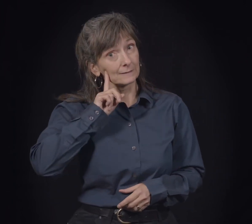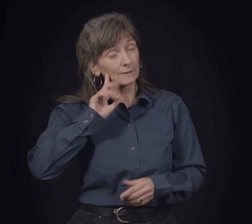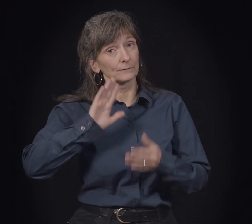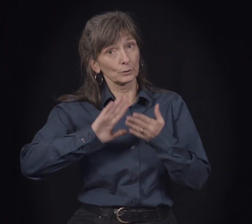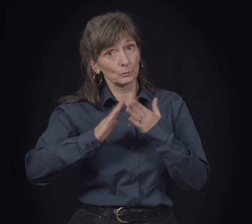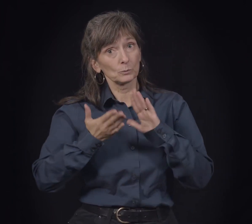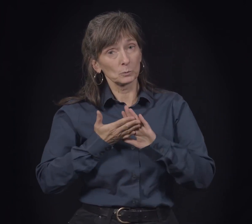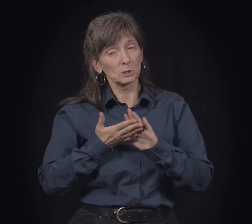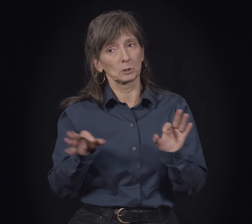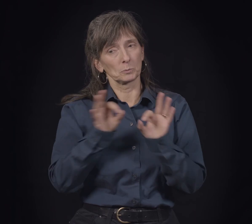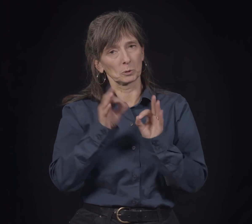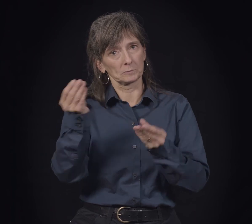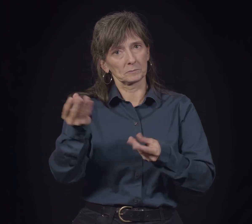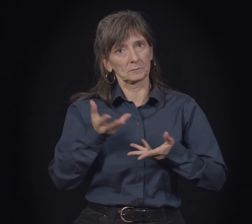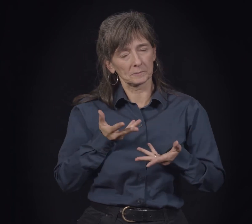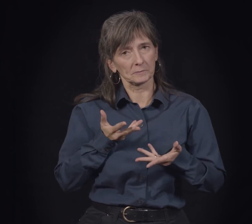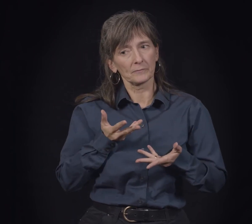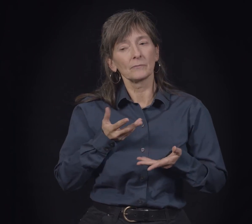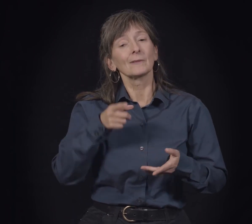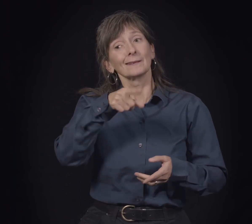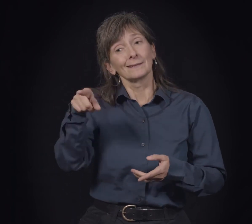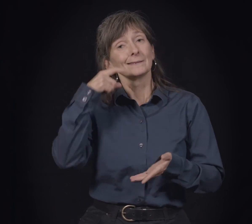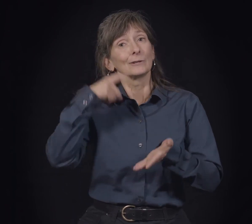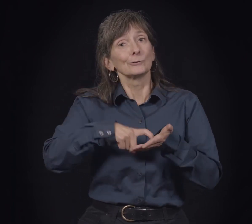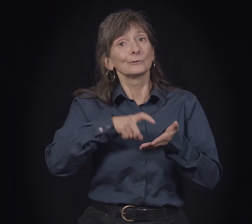insight on lack of available services for people who are deaf.